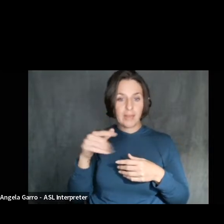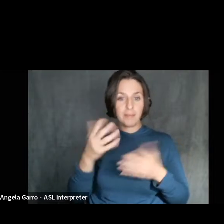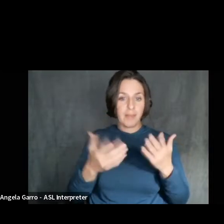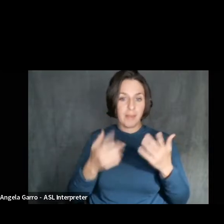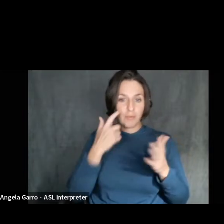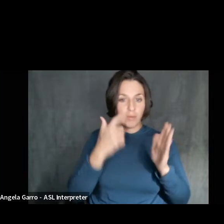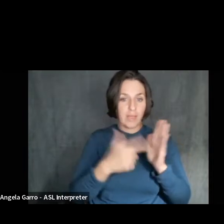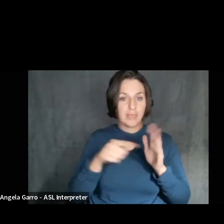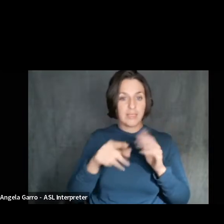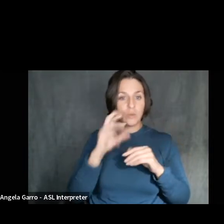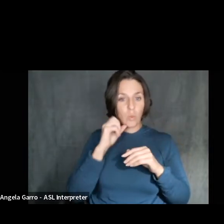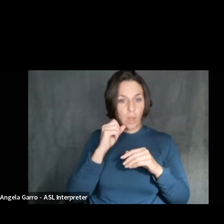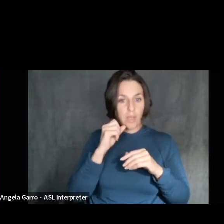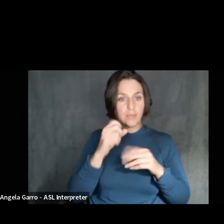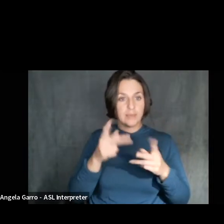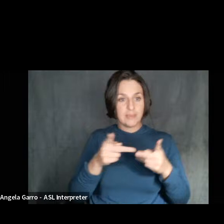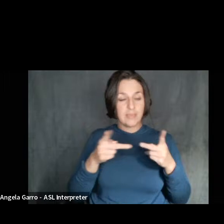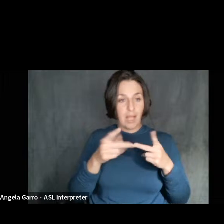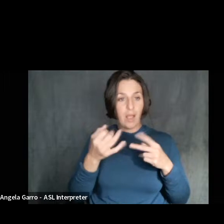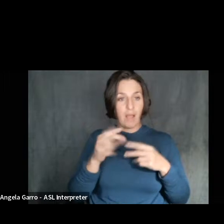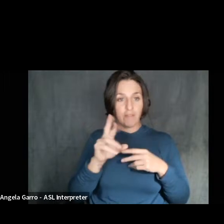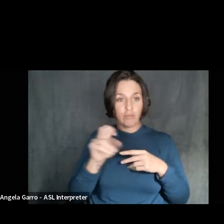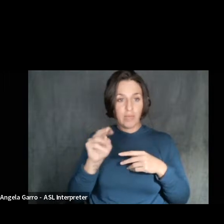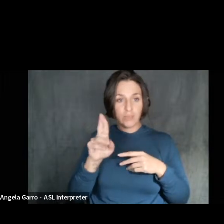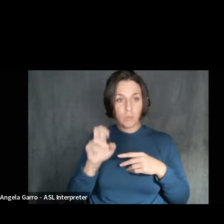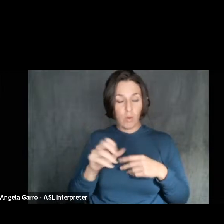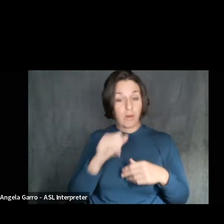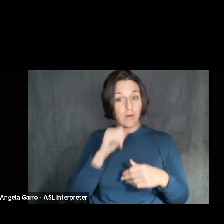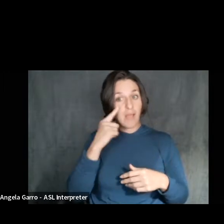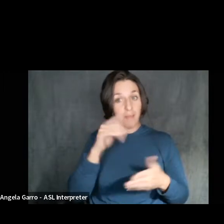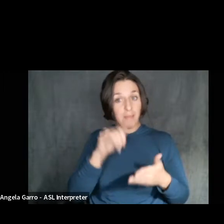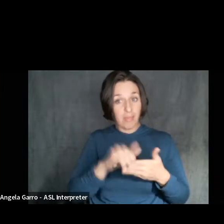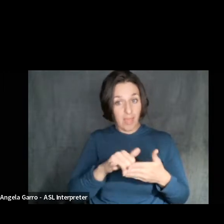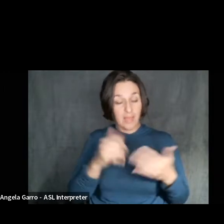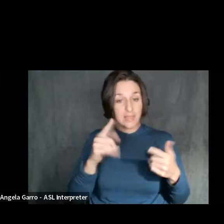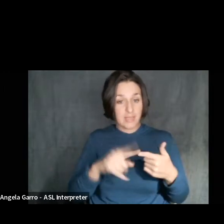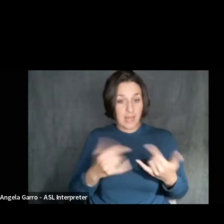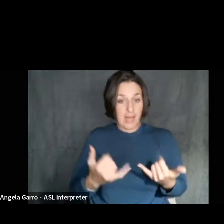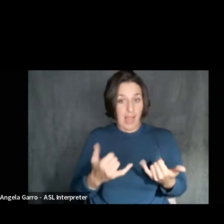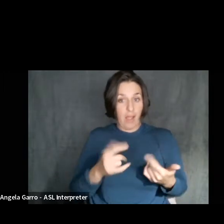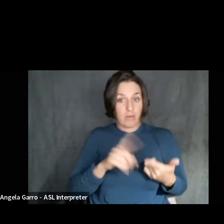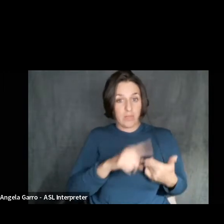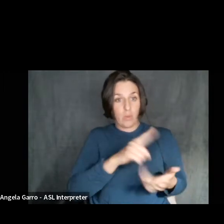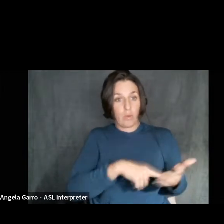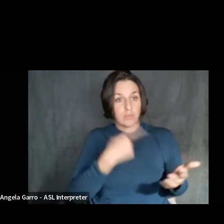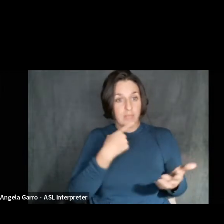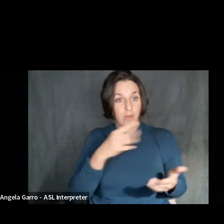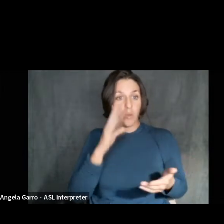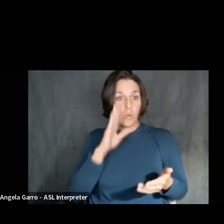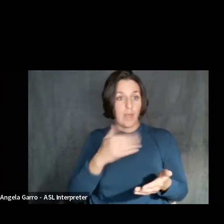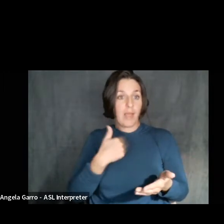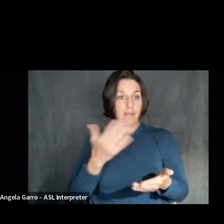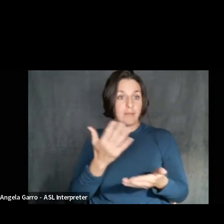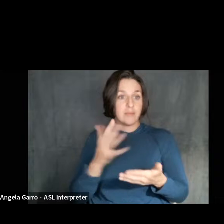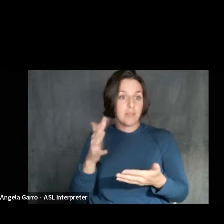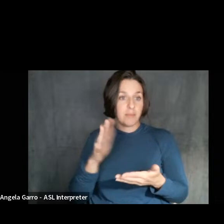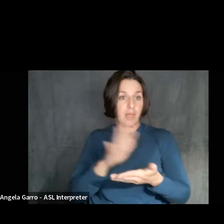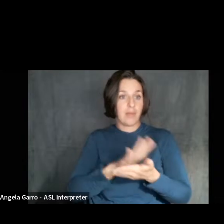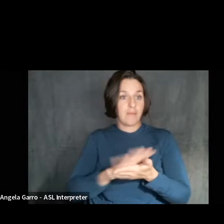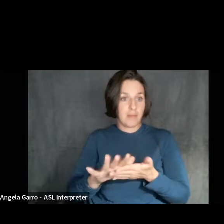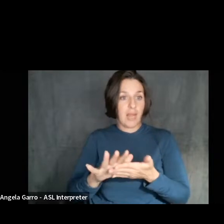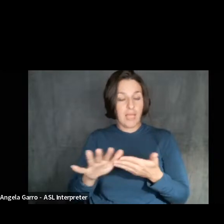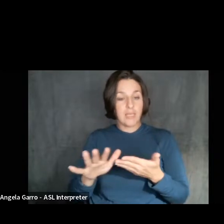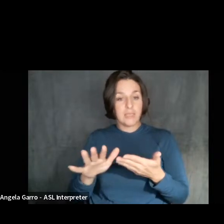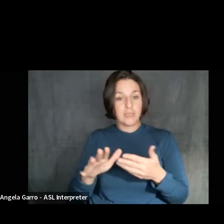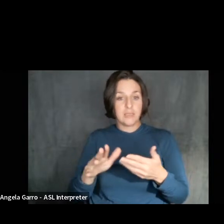Crestmore. Never thought about that till just now because of what you just said. So Good idea. yeah, it'd be kind of nice to have some sort of memorial or honoring in some